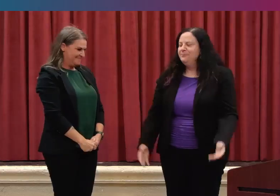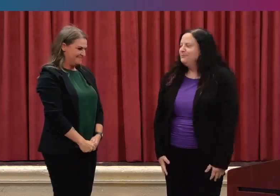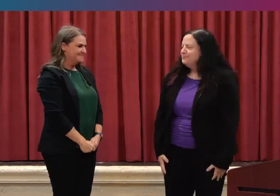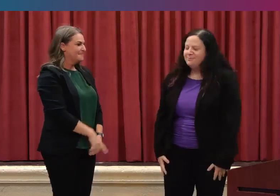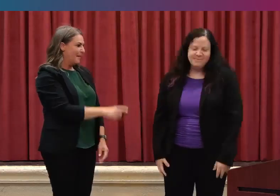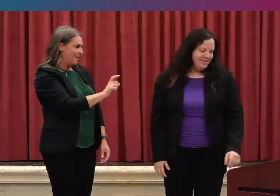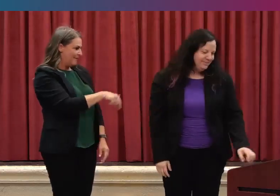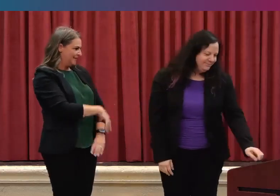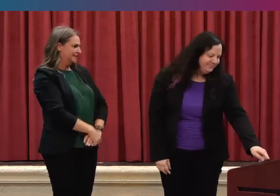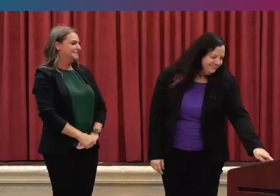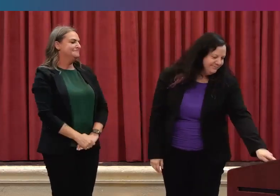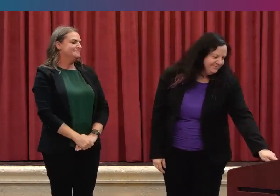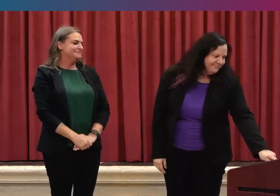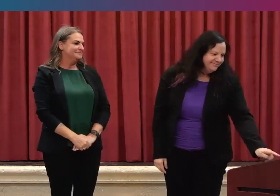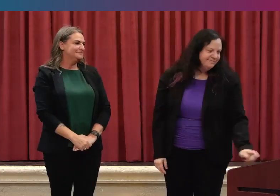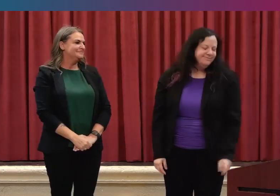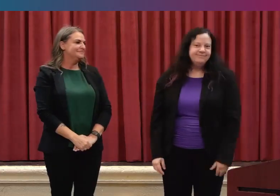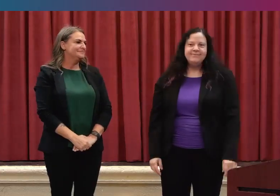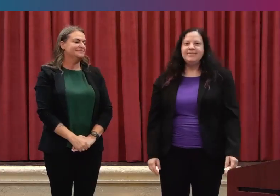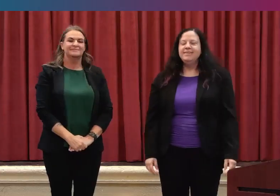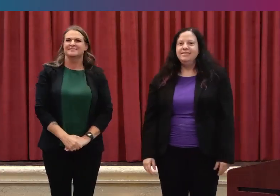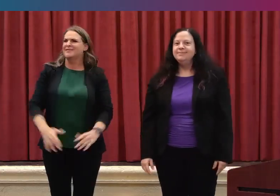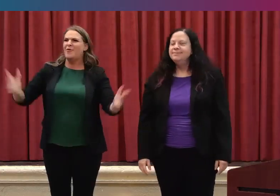advocates downstairs at GLAD.